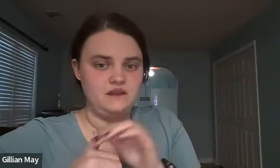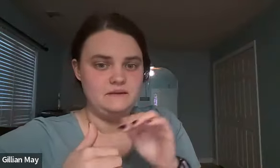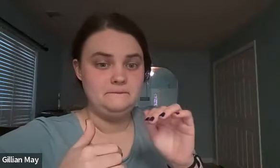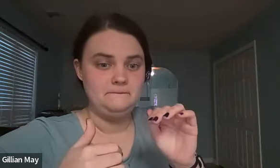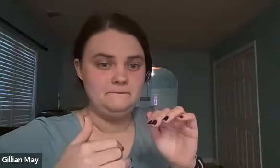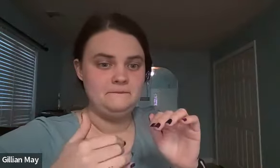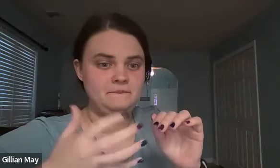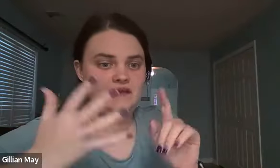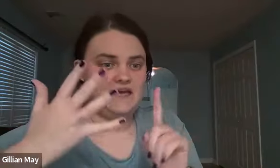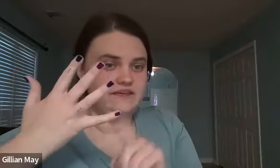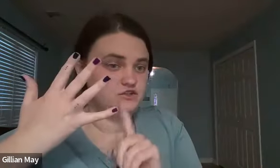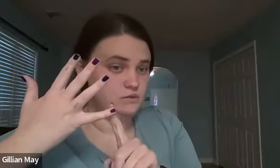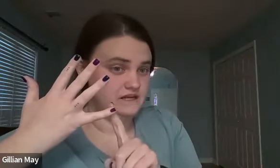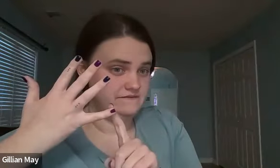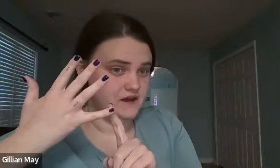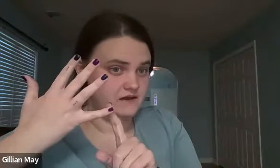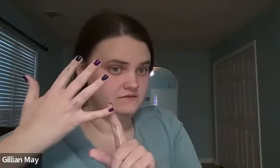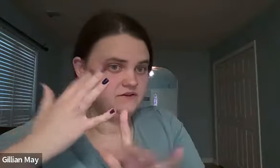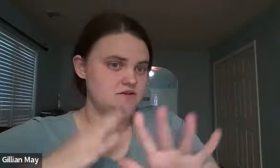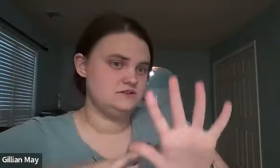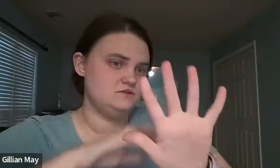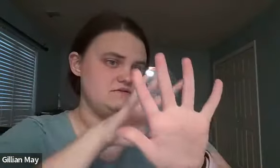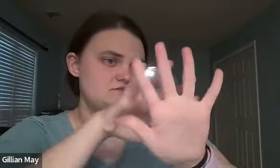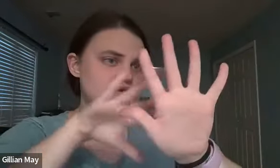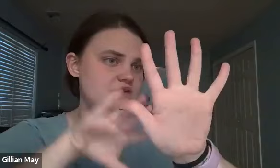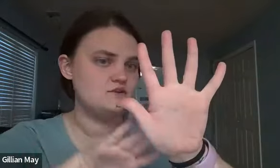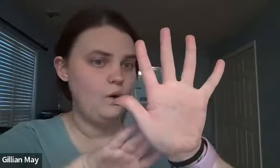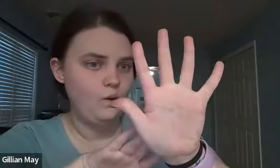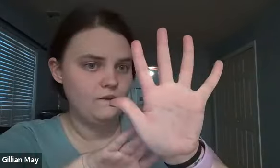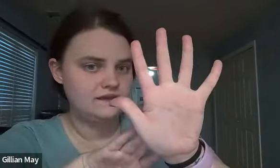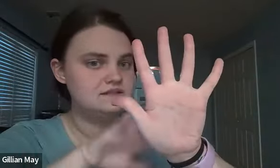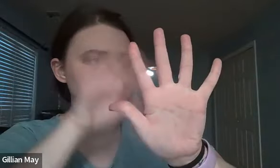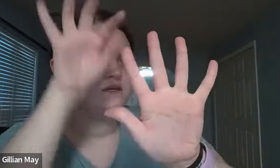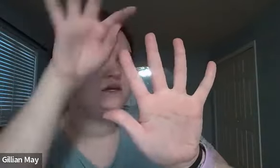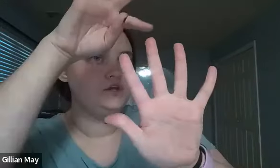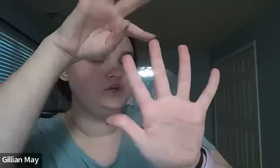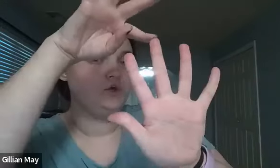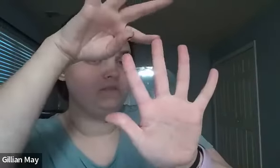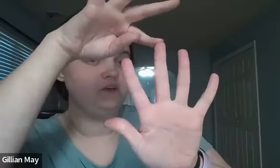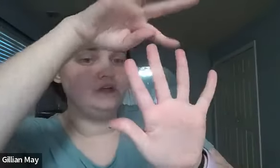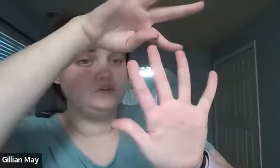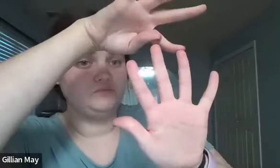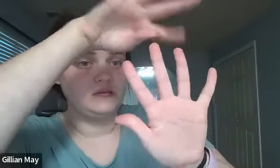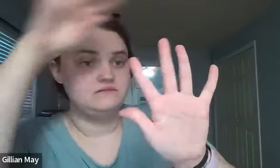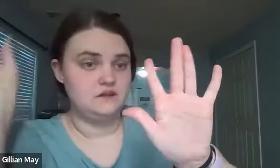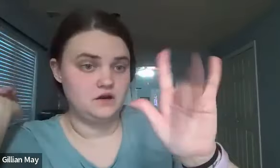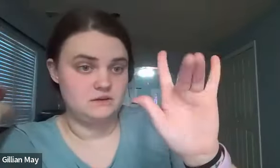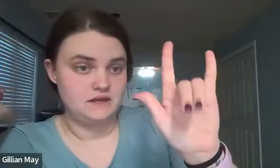Okay, and then 25. So 25, we're going to have this whole hand. Your middle and your ring finger are going to